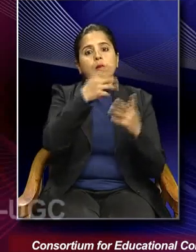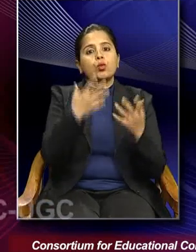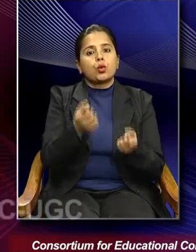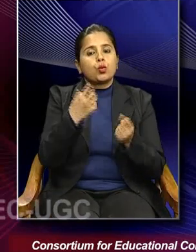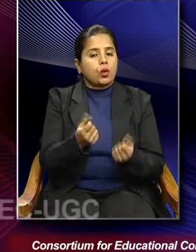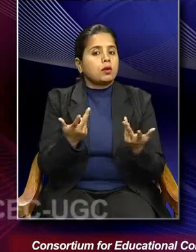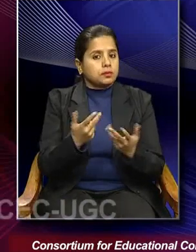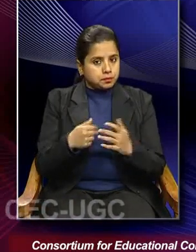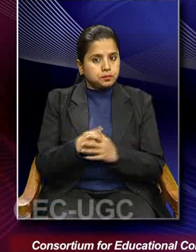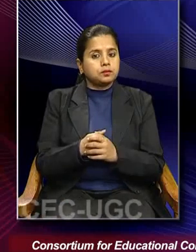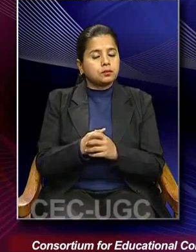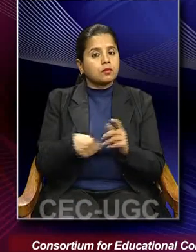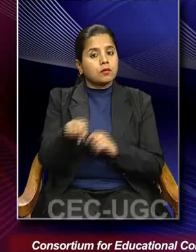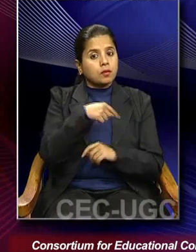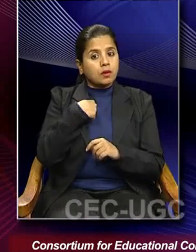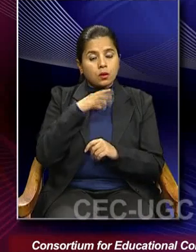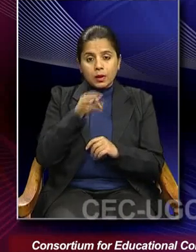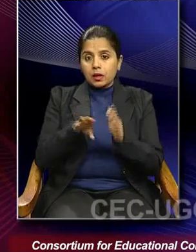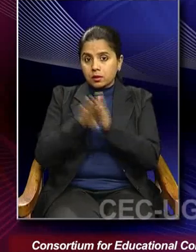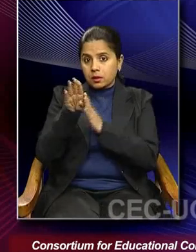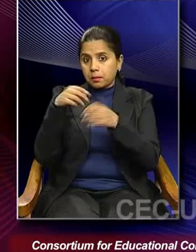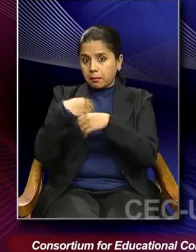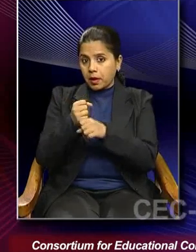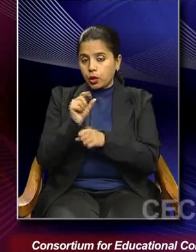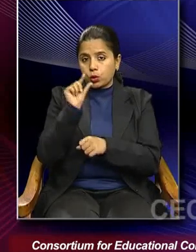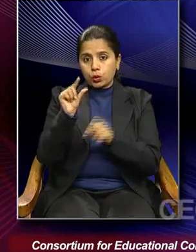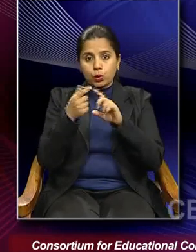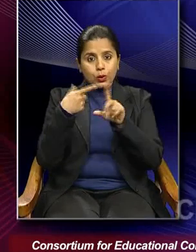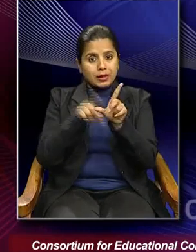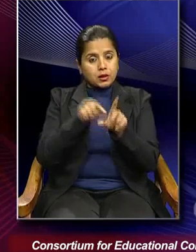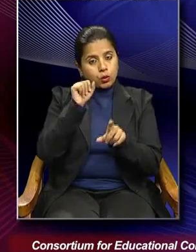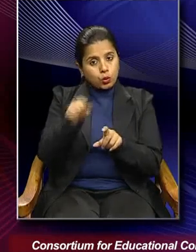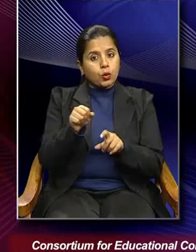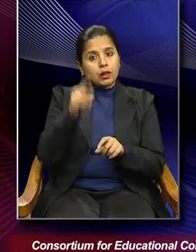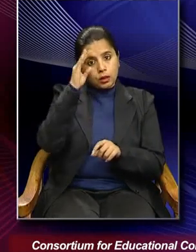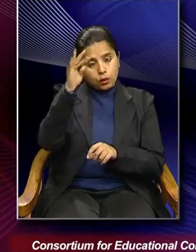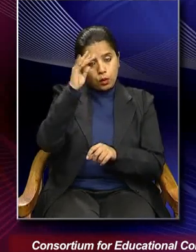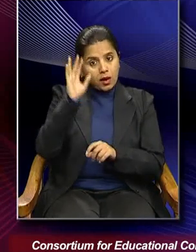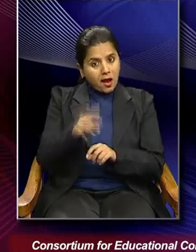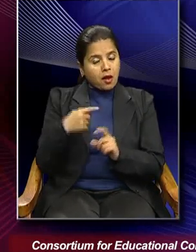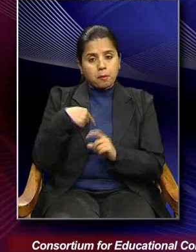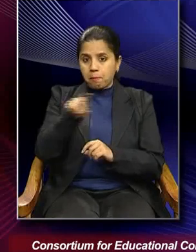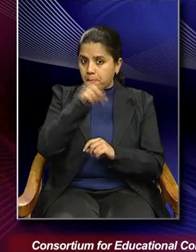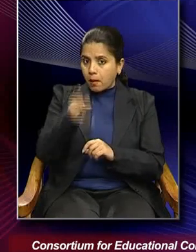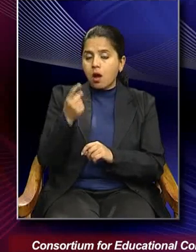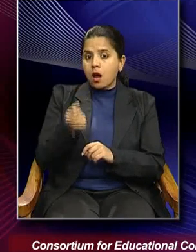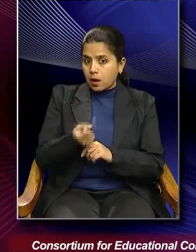preferences. When developing a utility theory, we have to understand